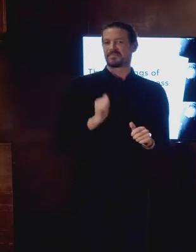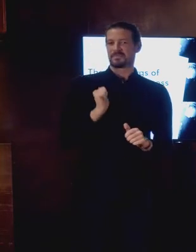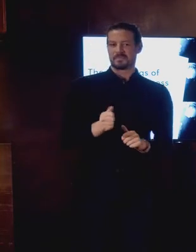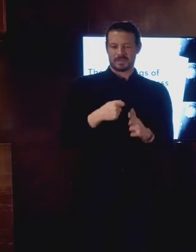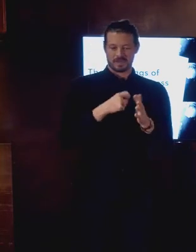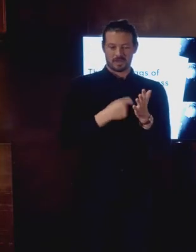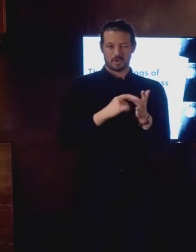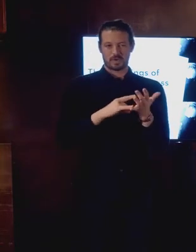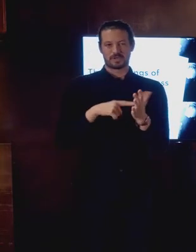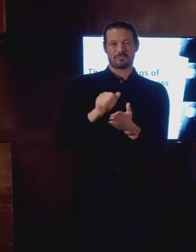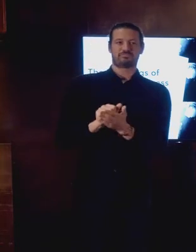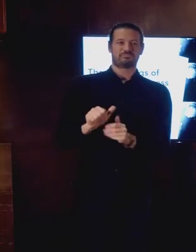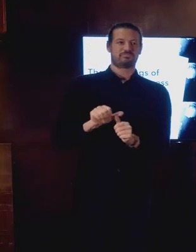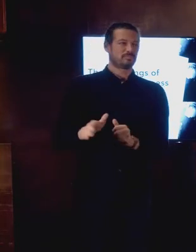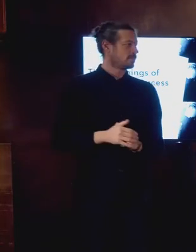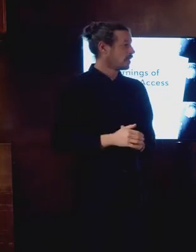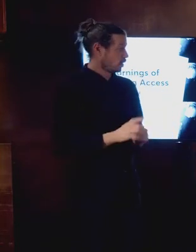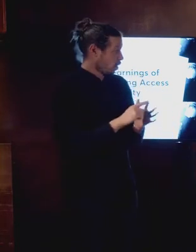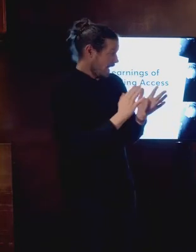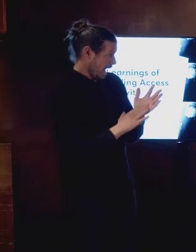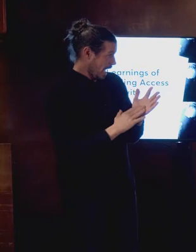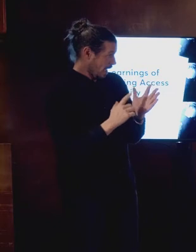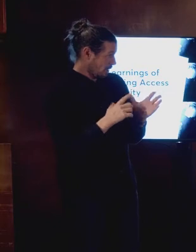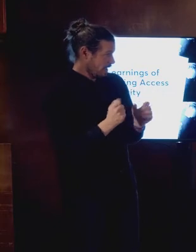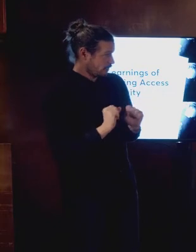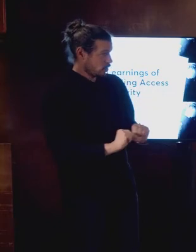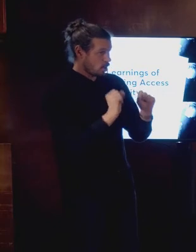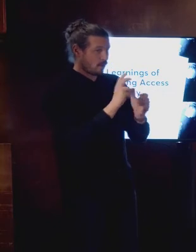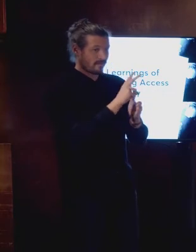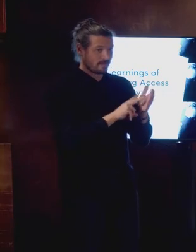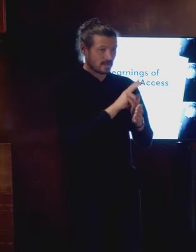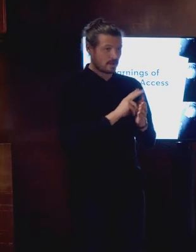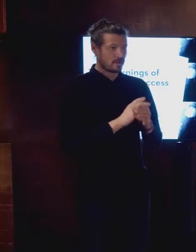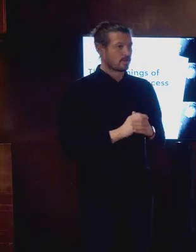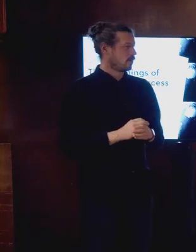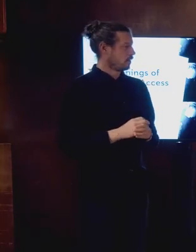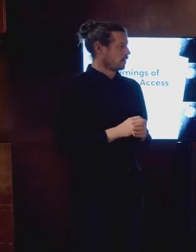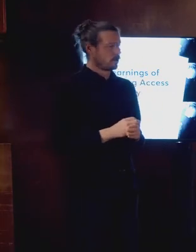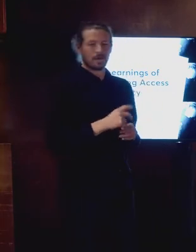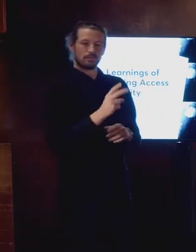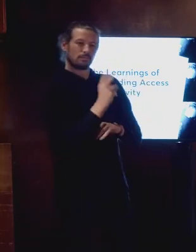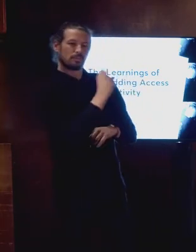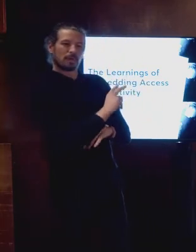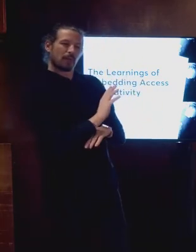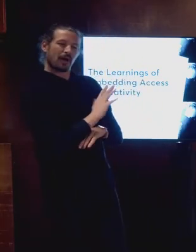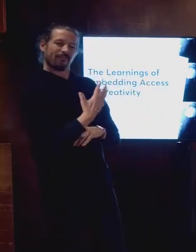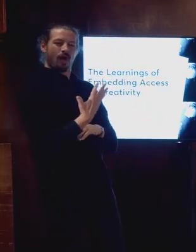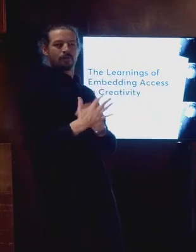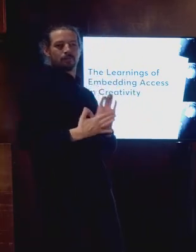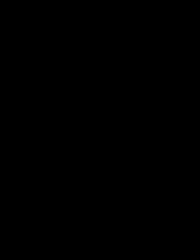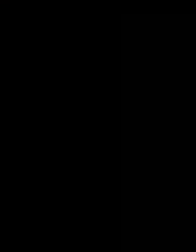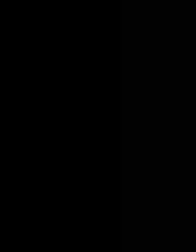Emma, we've got your video from Take Up Thy Bed and Walk now. We'll watch that. It goes for about